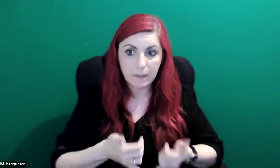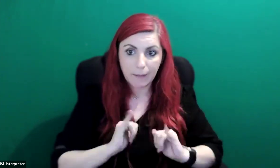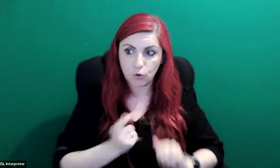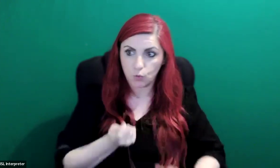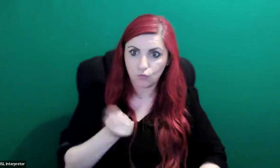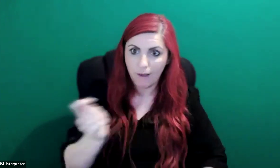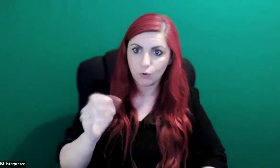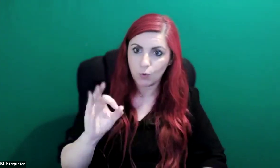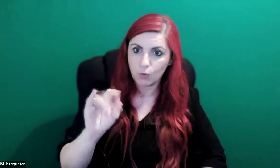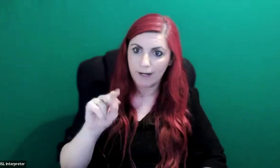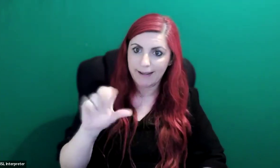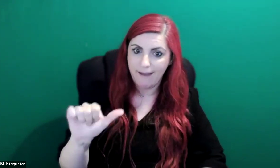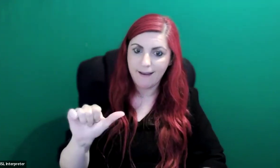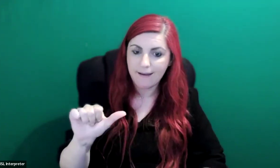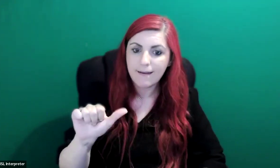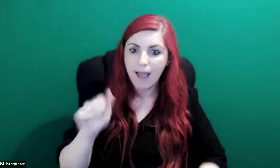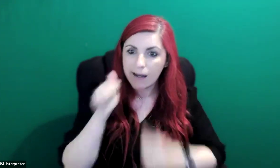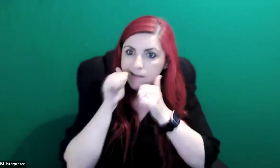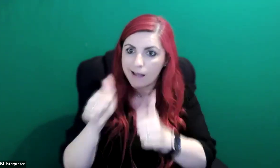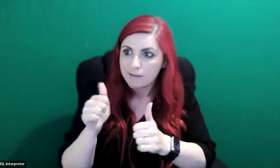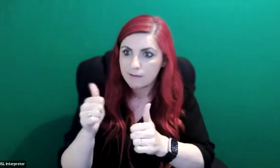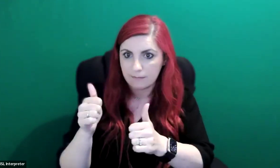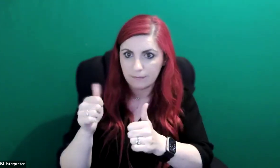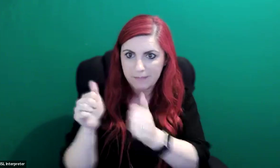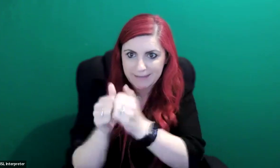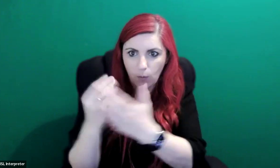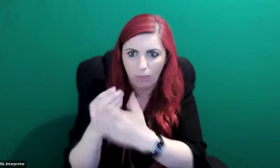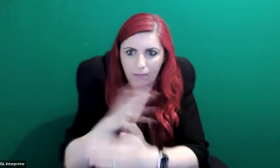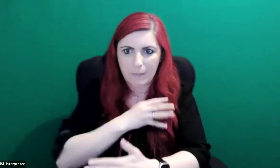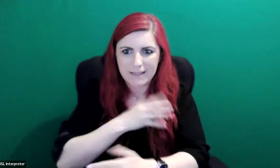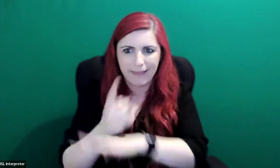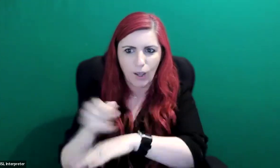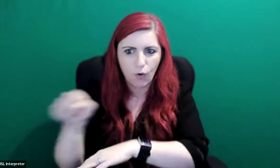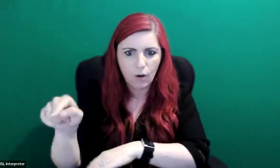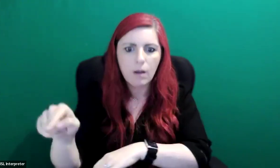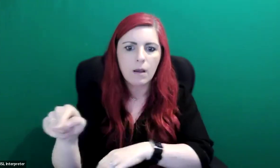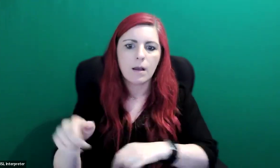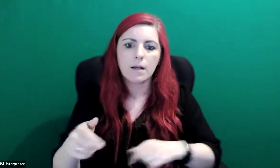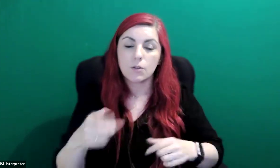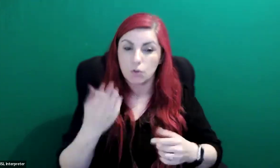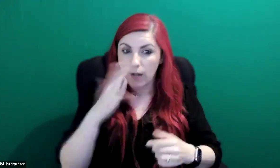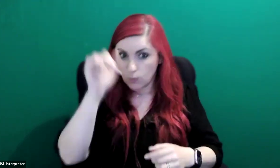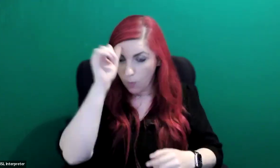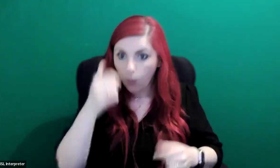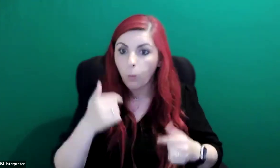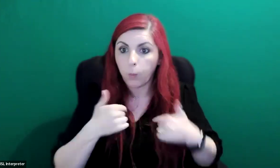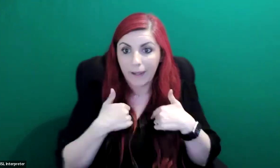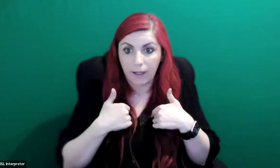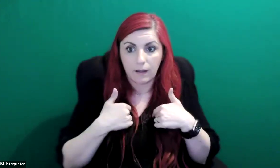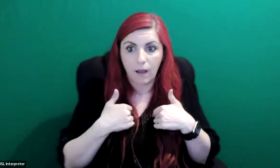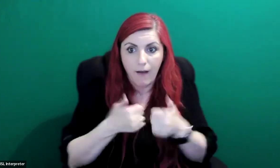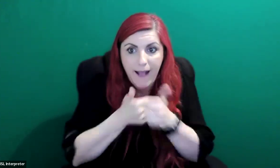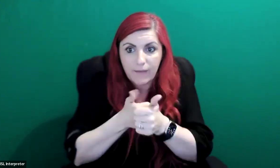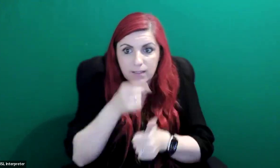to Geneva, engage with the committee and so on. So we want to let you know that that's something that we're